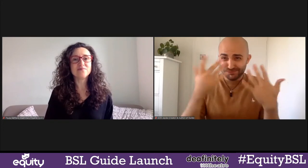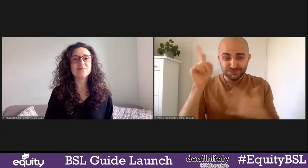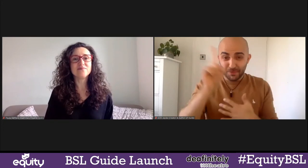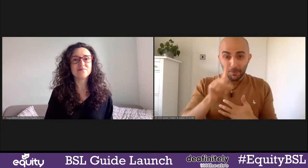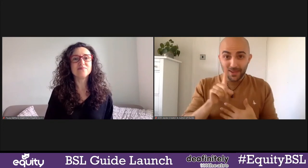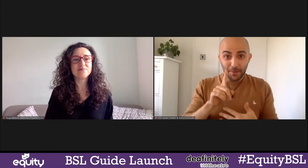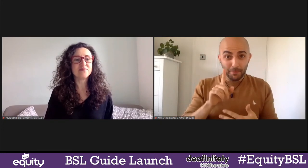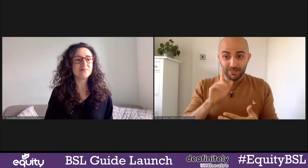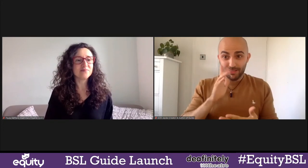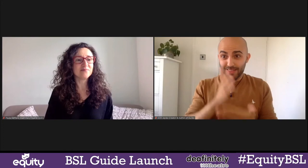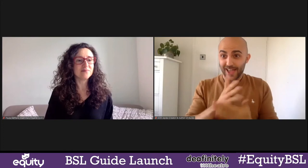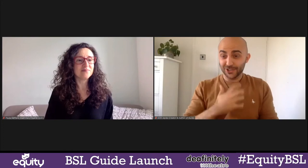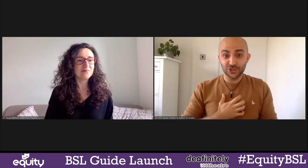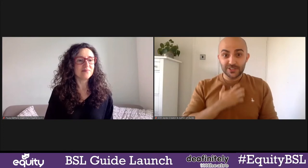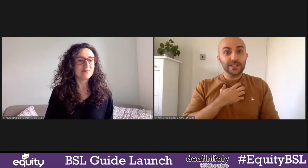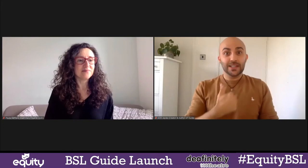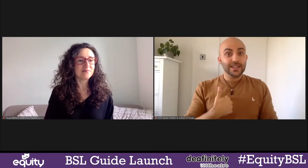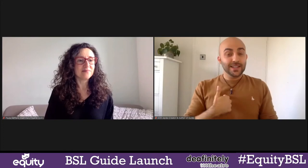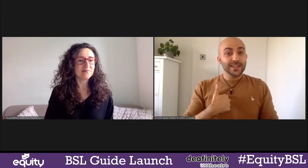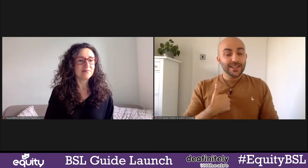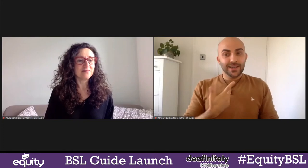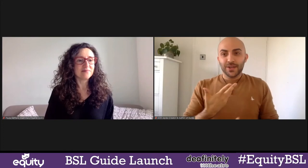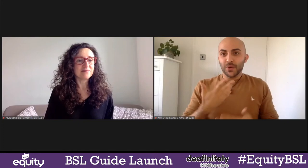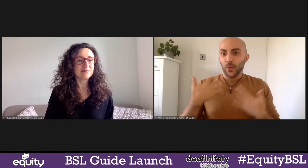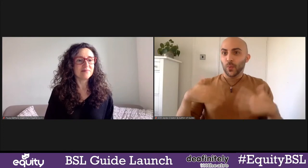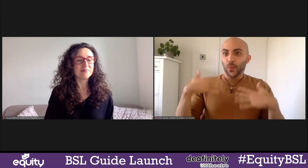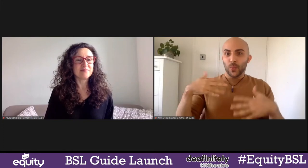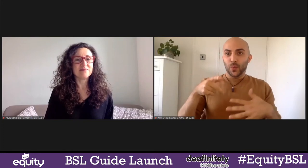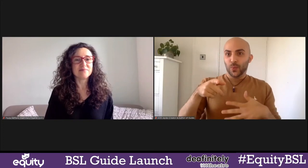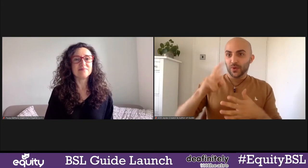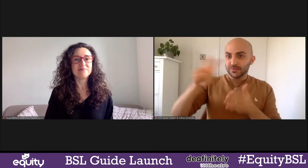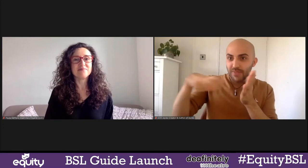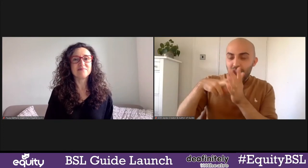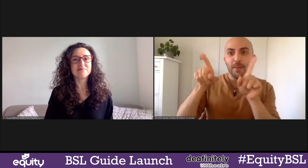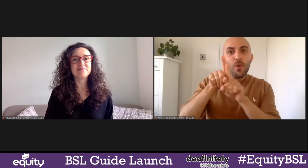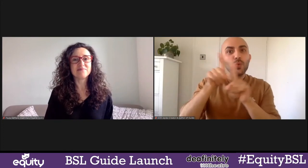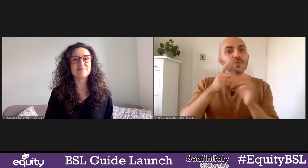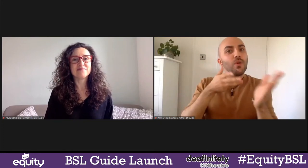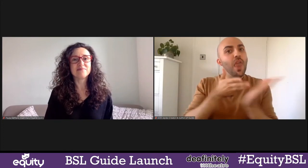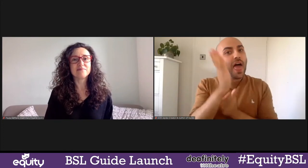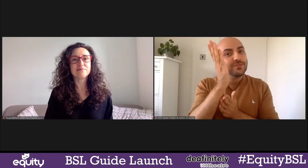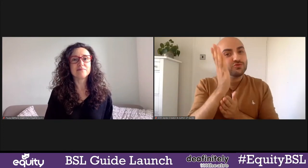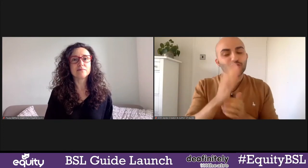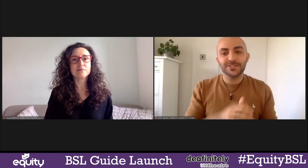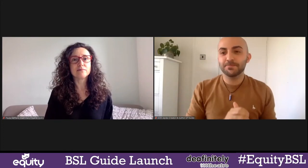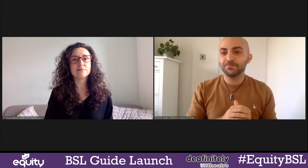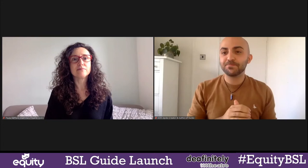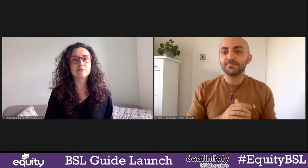event. There are so many people participating and I'm really overwhelmed. Not only